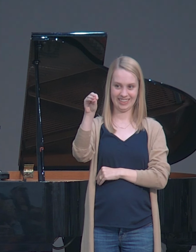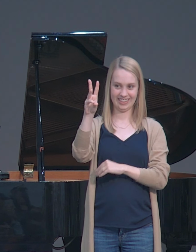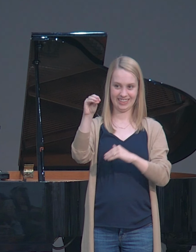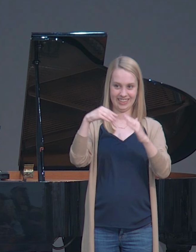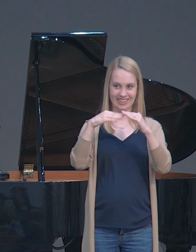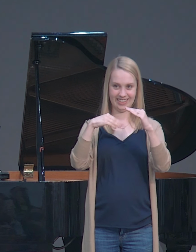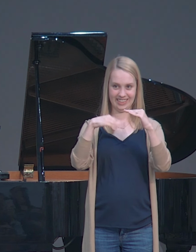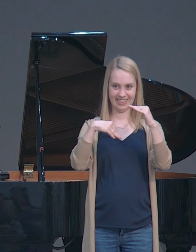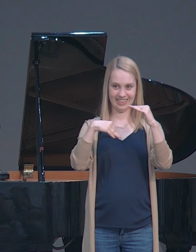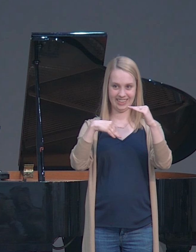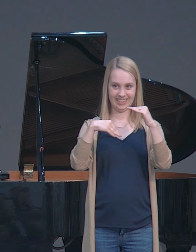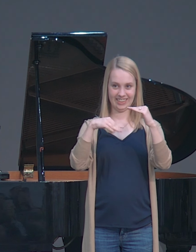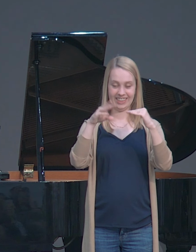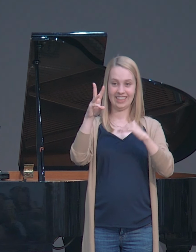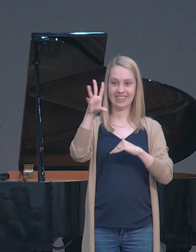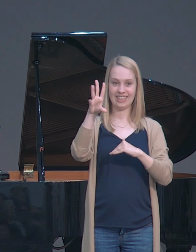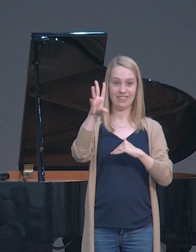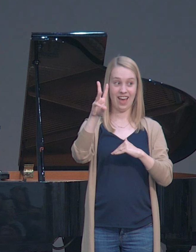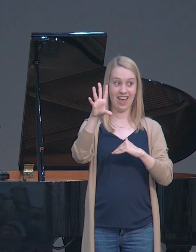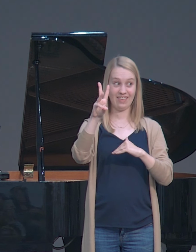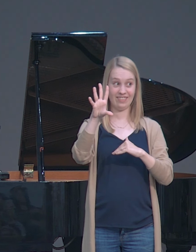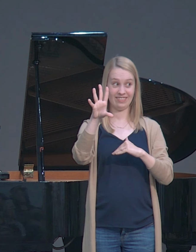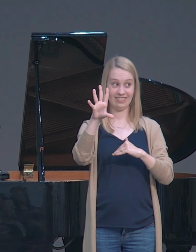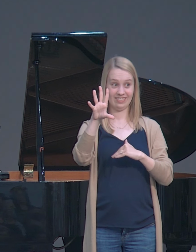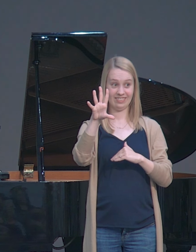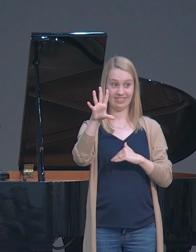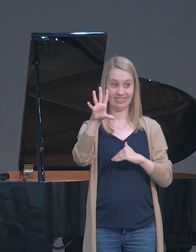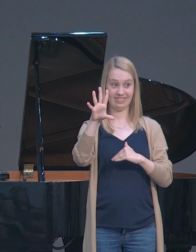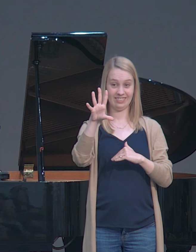Wow, 65 years or less.